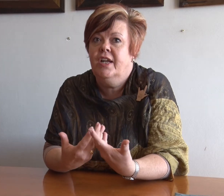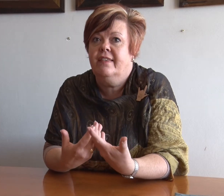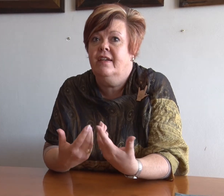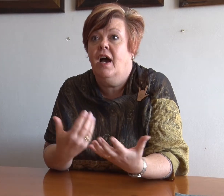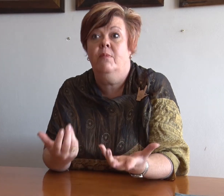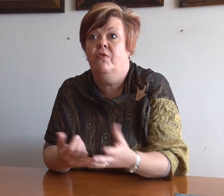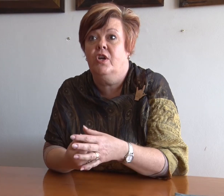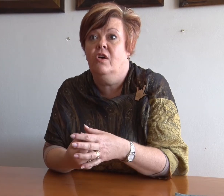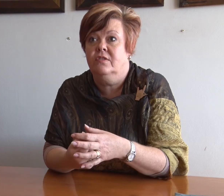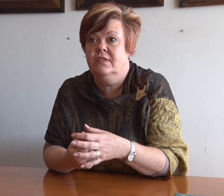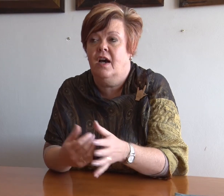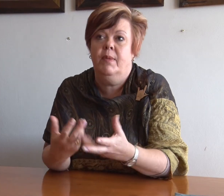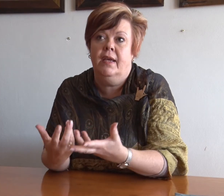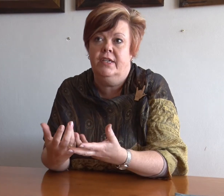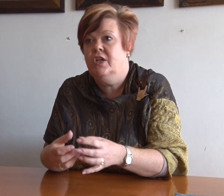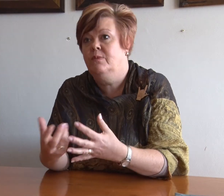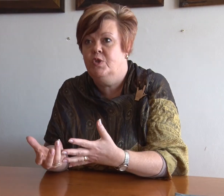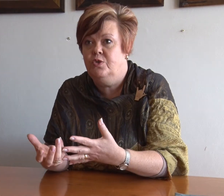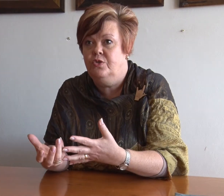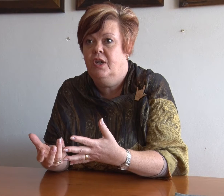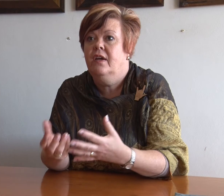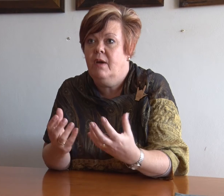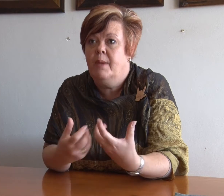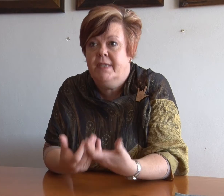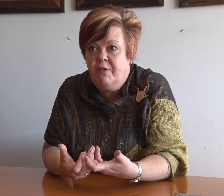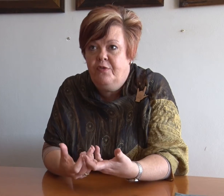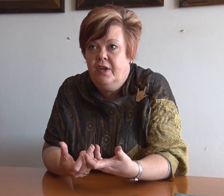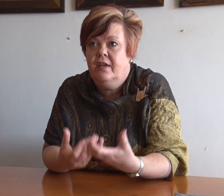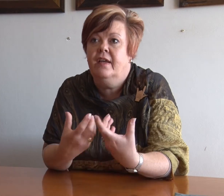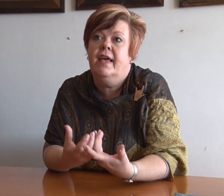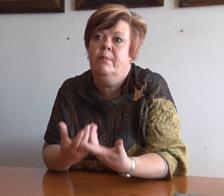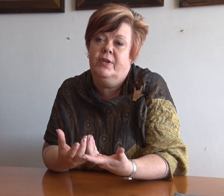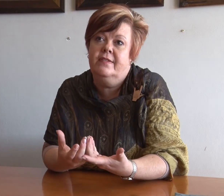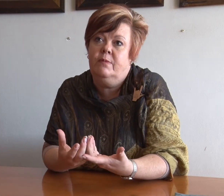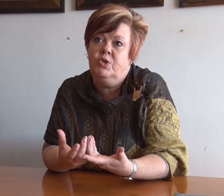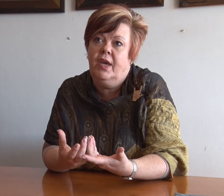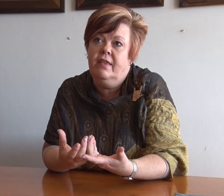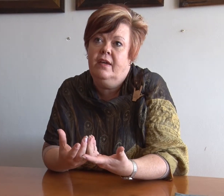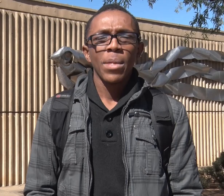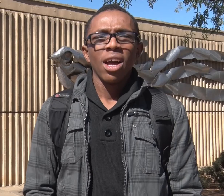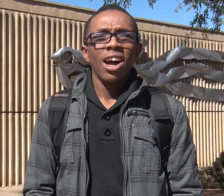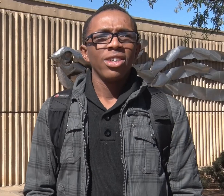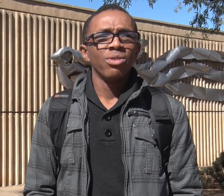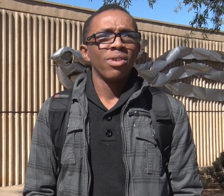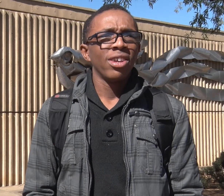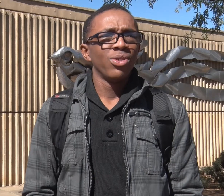that I'm Afrikaans, I'm English, I'm Sotho, I'm deaf, and that brings them together. What I usually